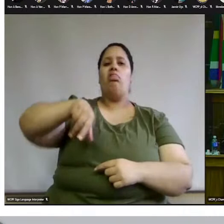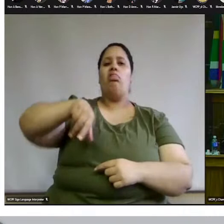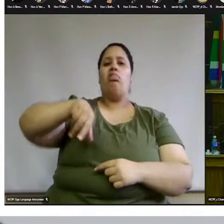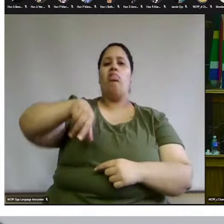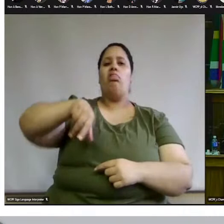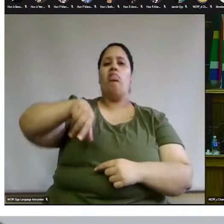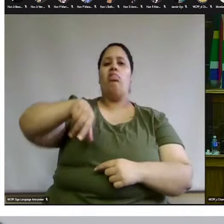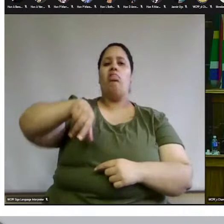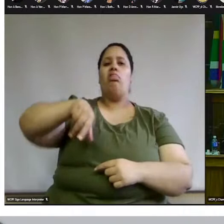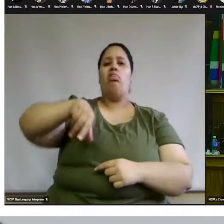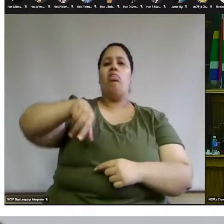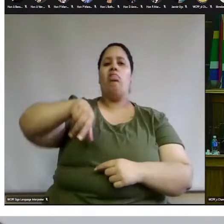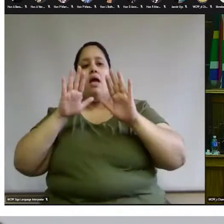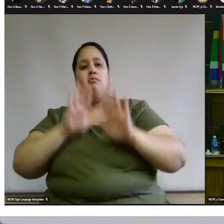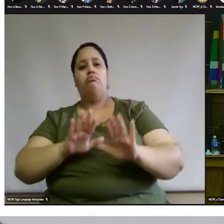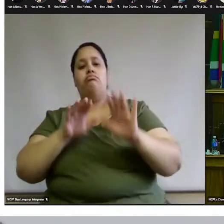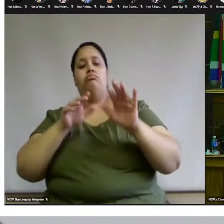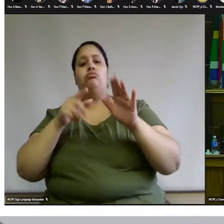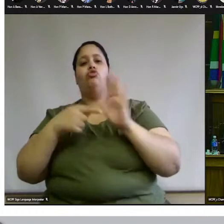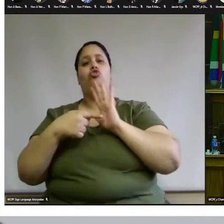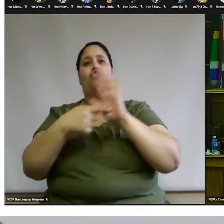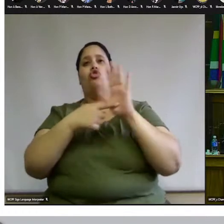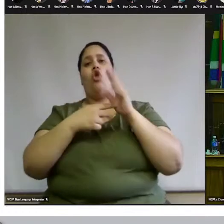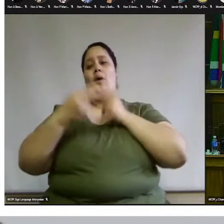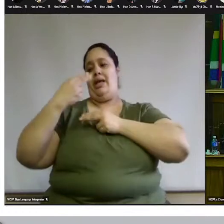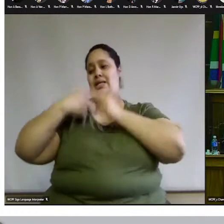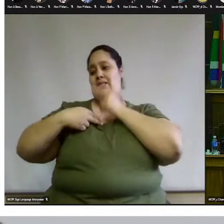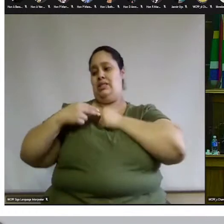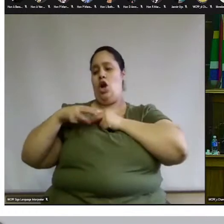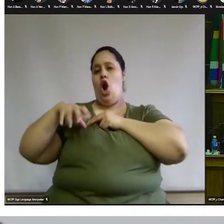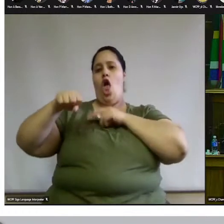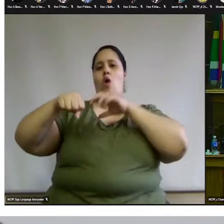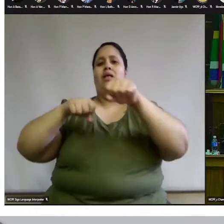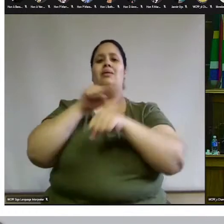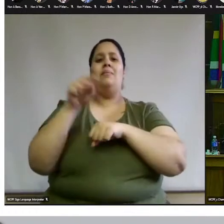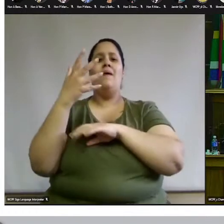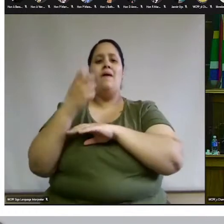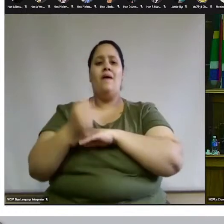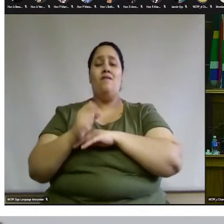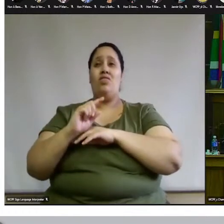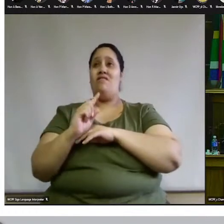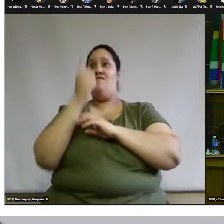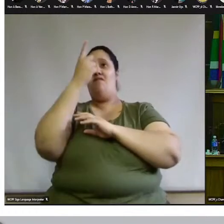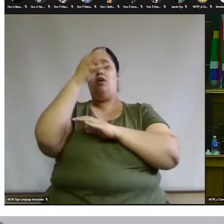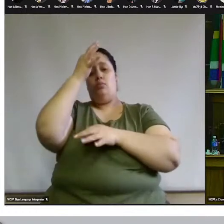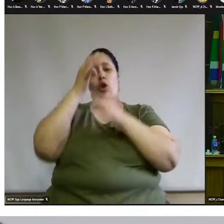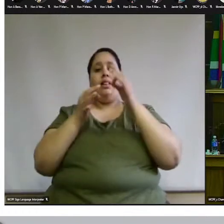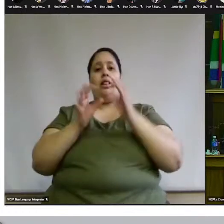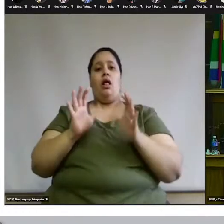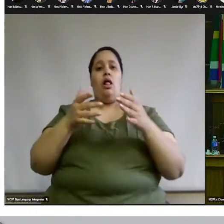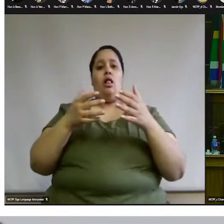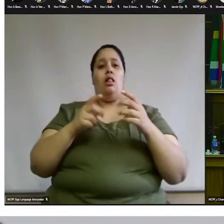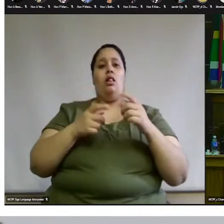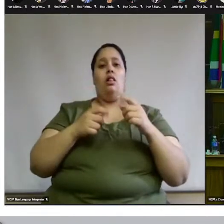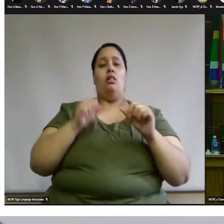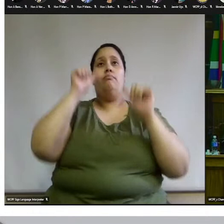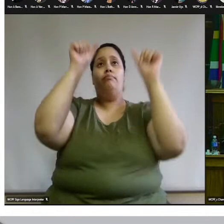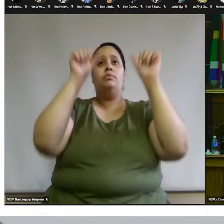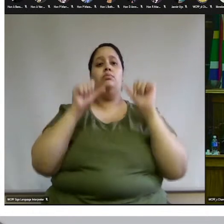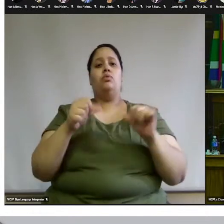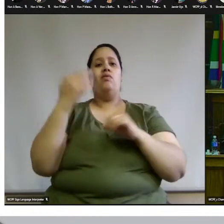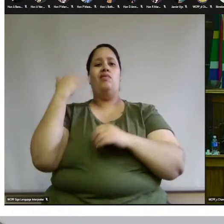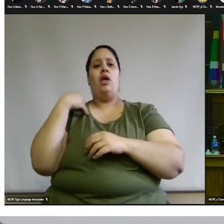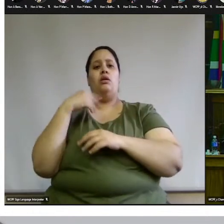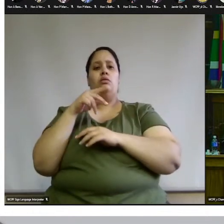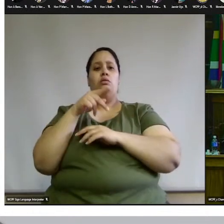the pictures and landscapes depict the history of colonialism. The first political hangings were that of Poko